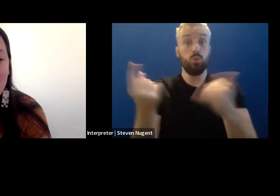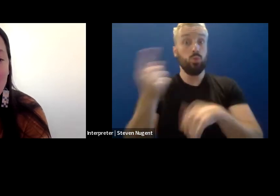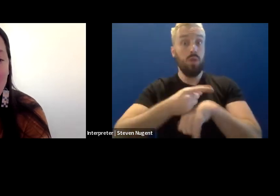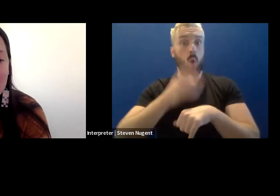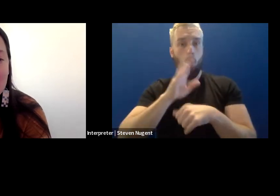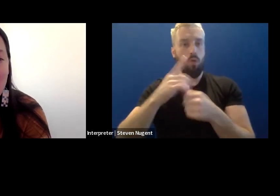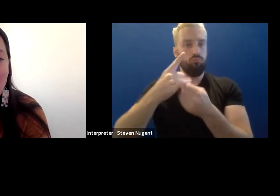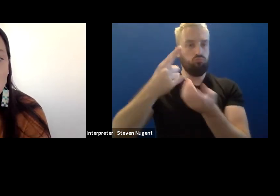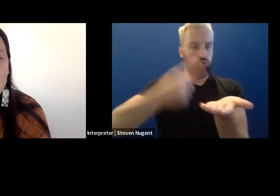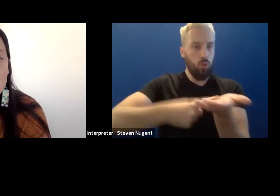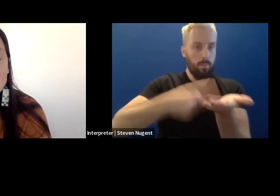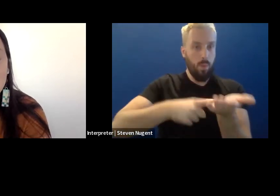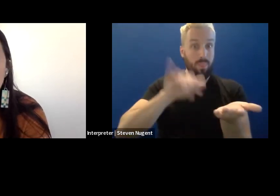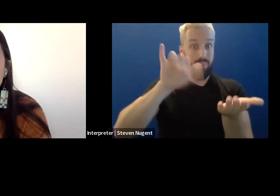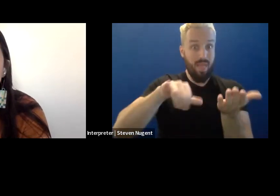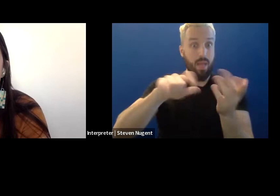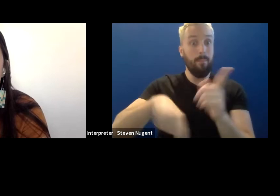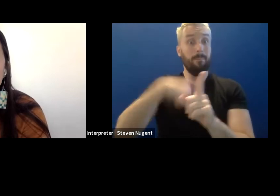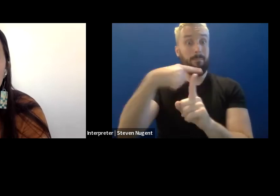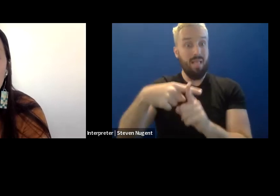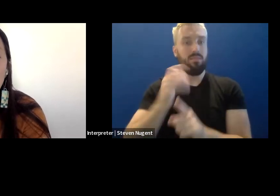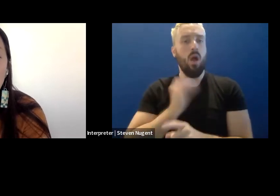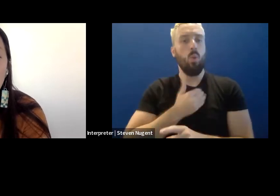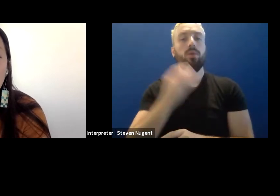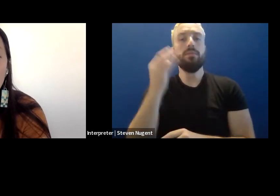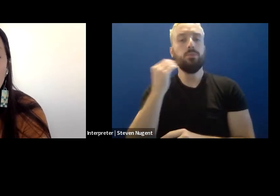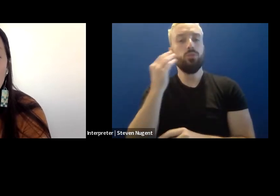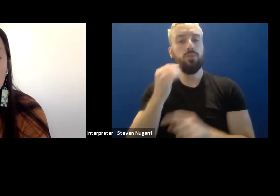as well as our experience with